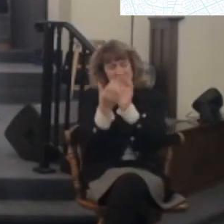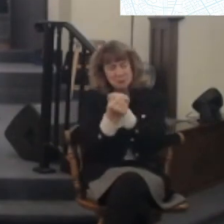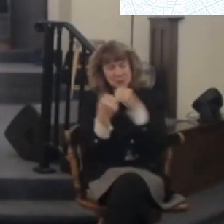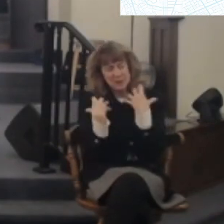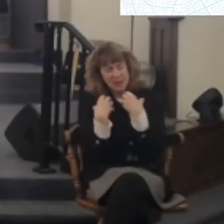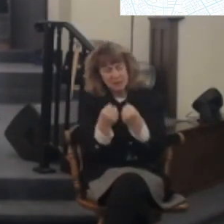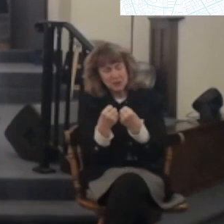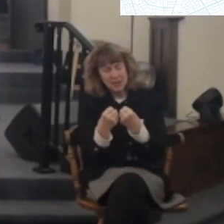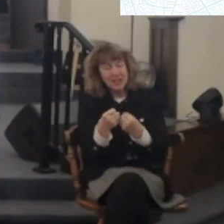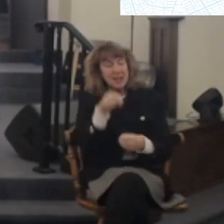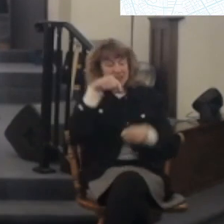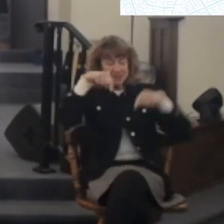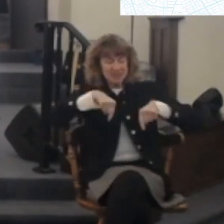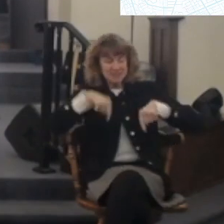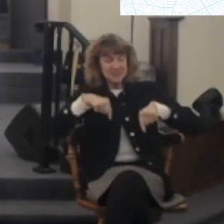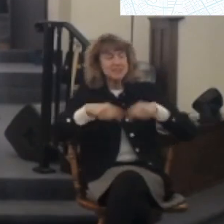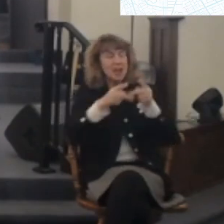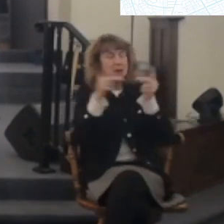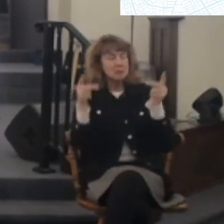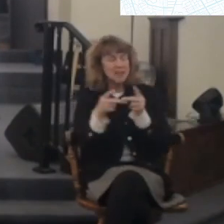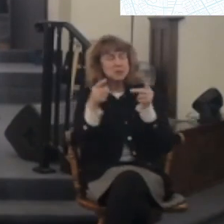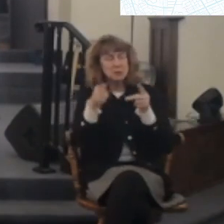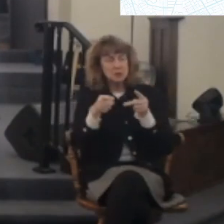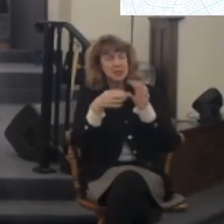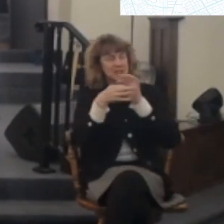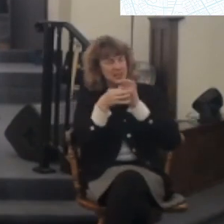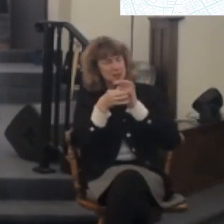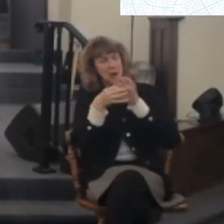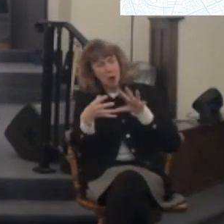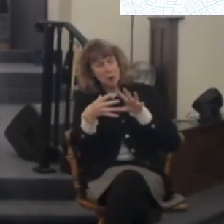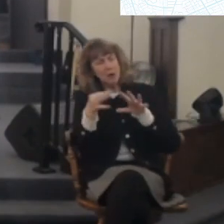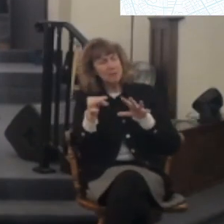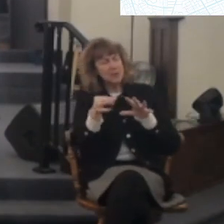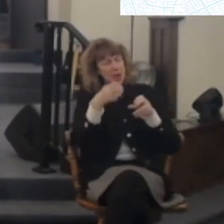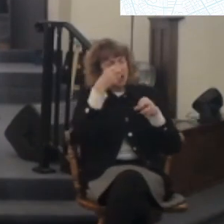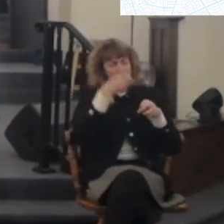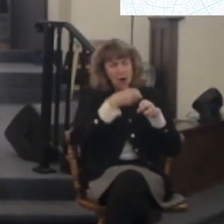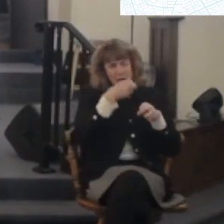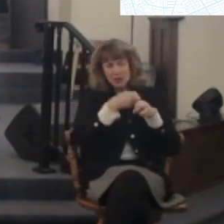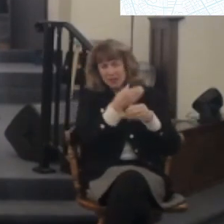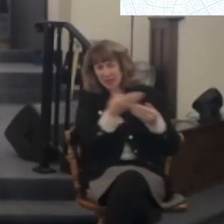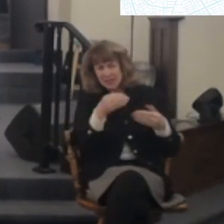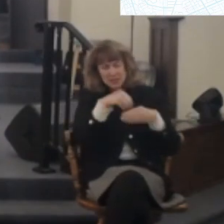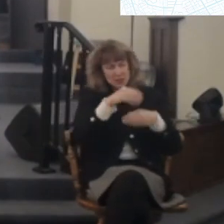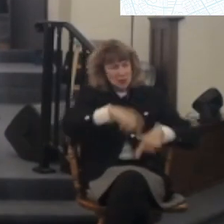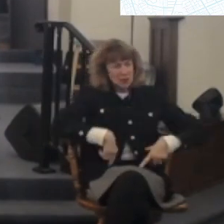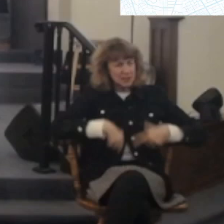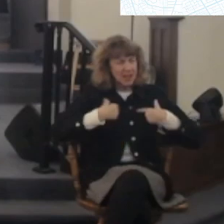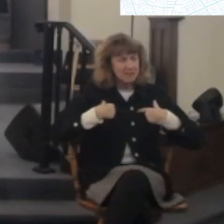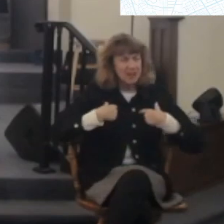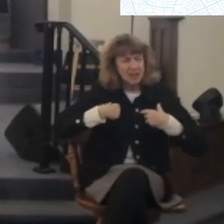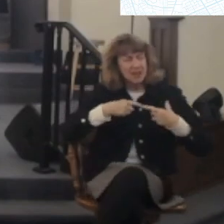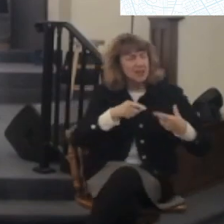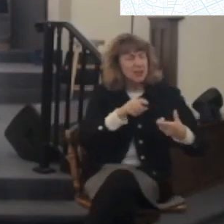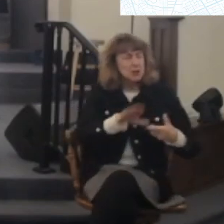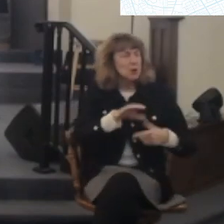place that you could come and you can let go of those things that have held you hostage. They're dead